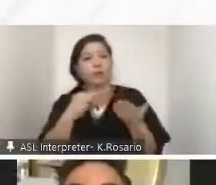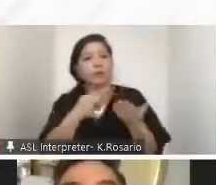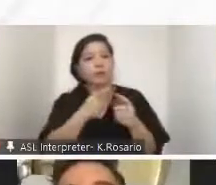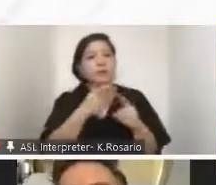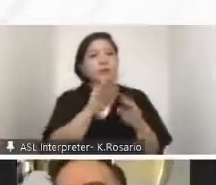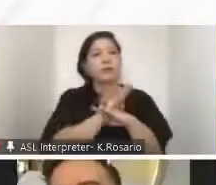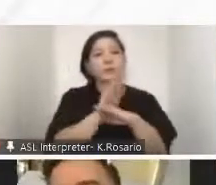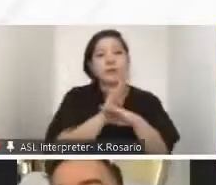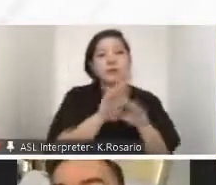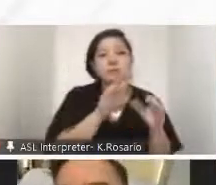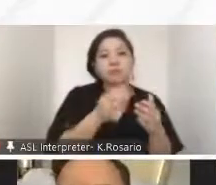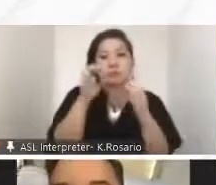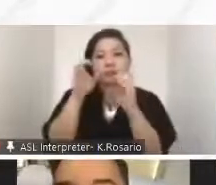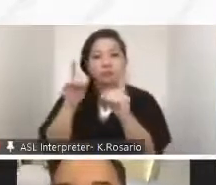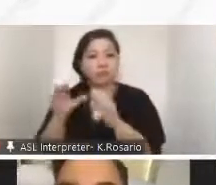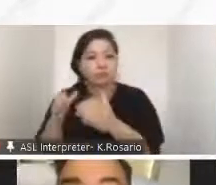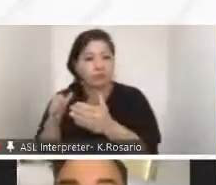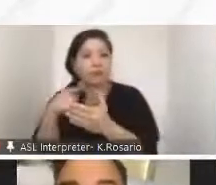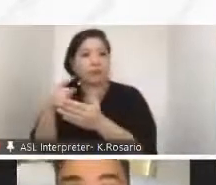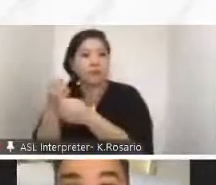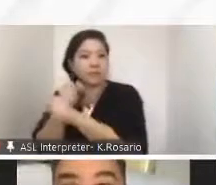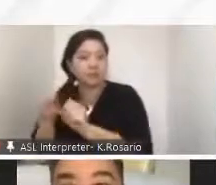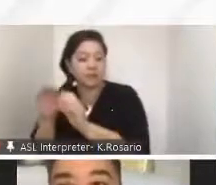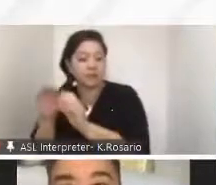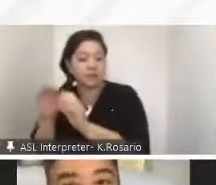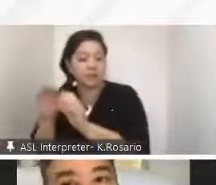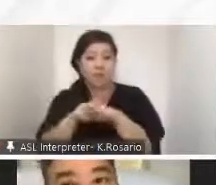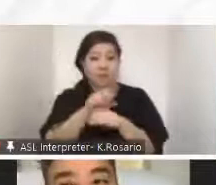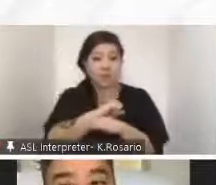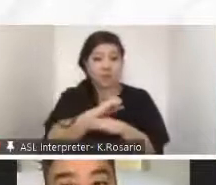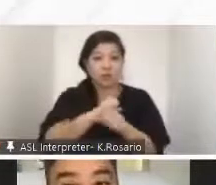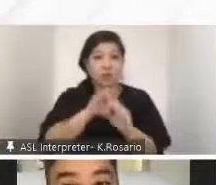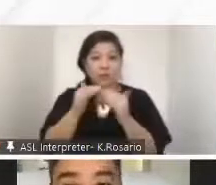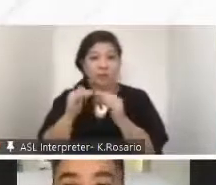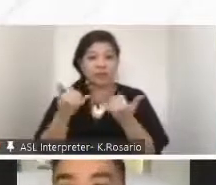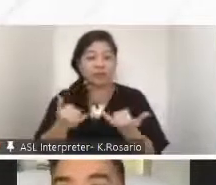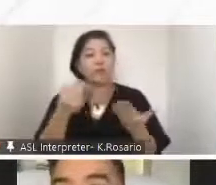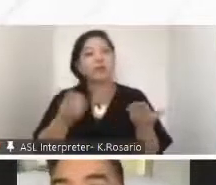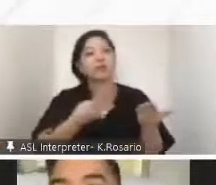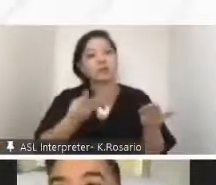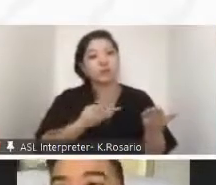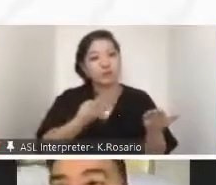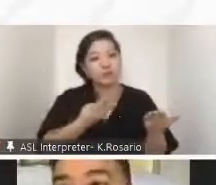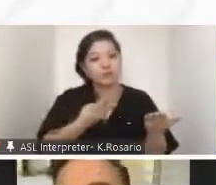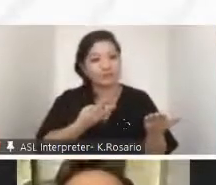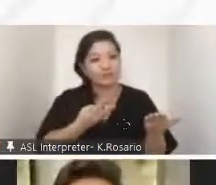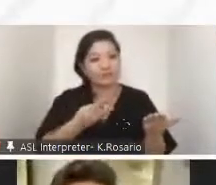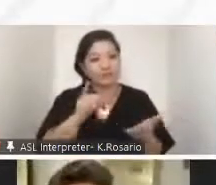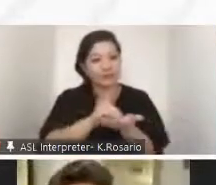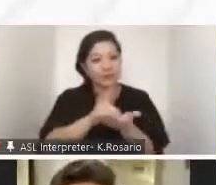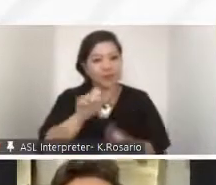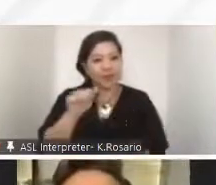faith, education, and public safety and national security communities. So without further ado, I'd like to introduce Dr. Adams.